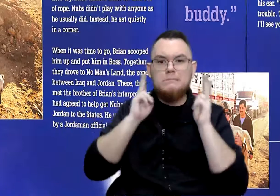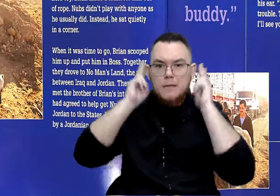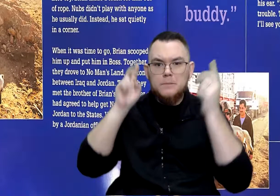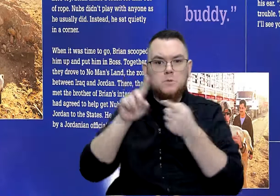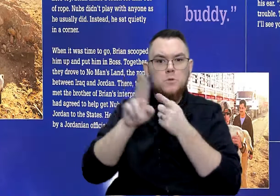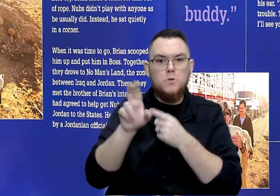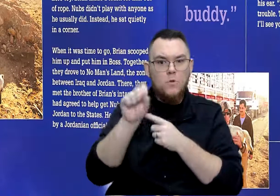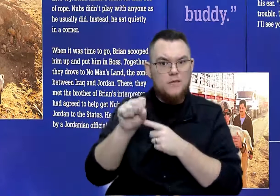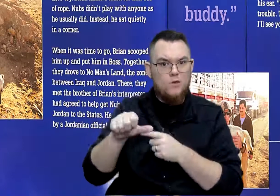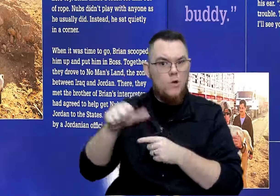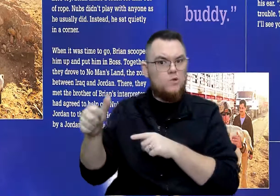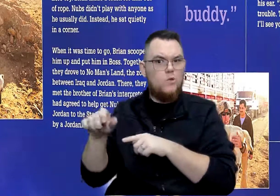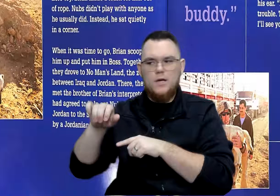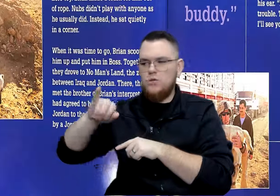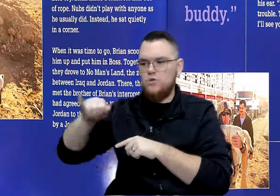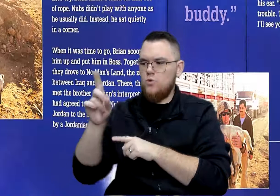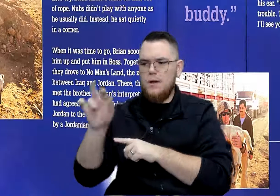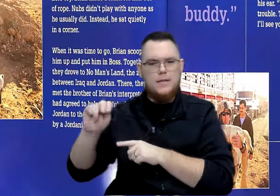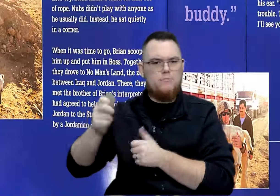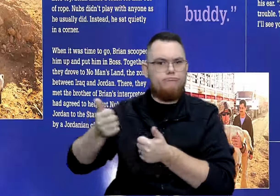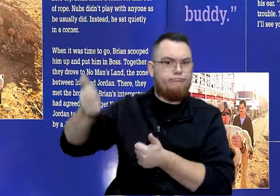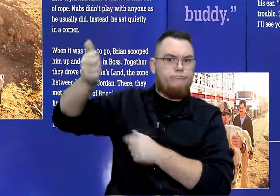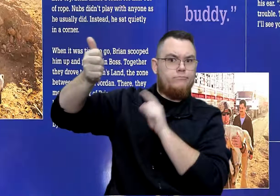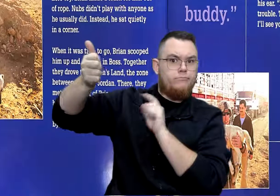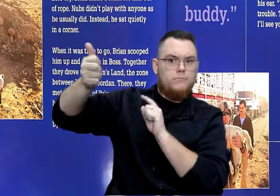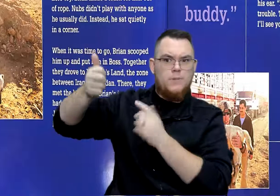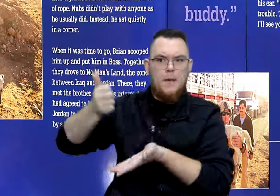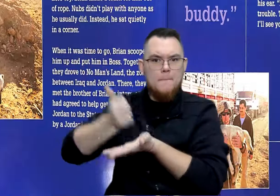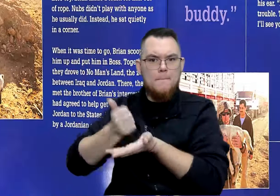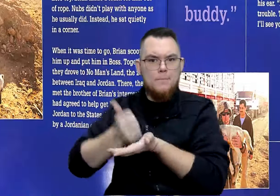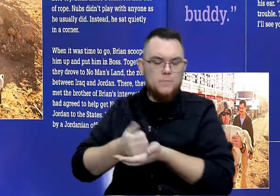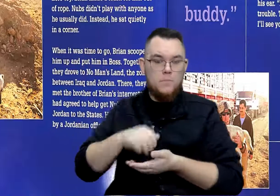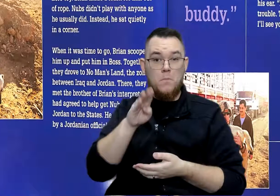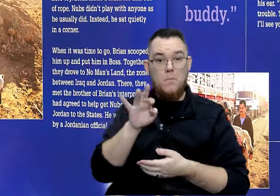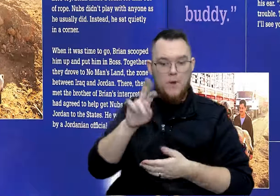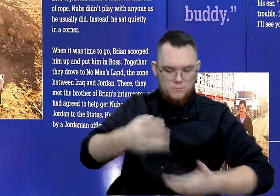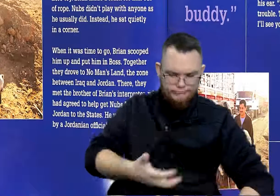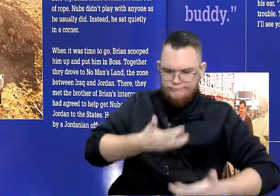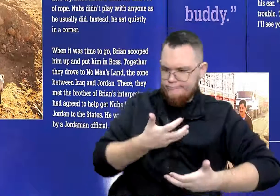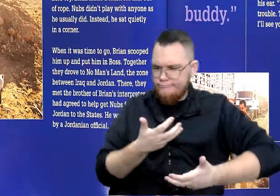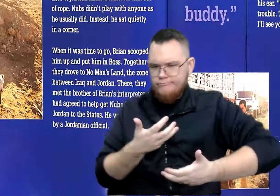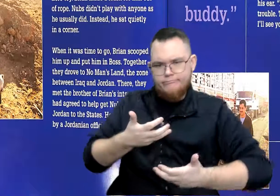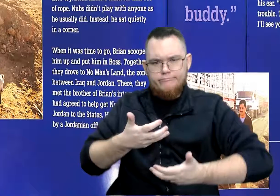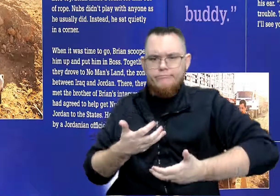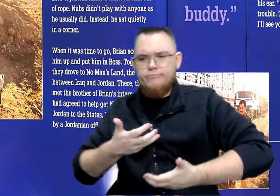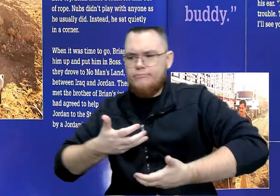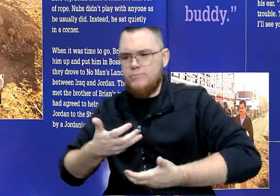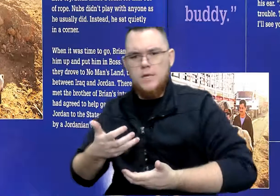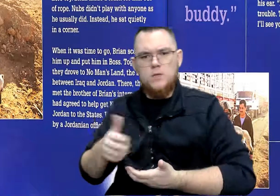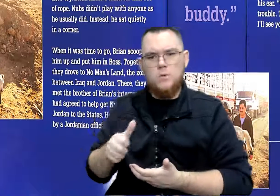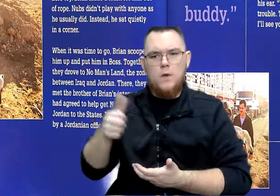Nubs rested in Brian's arms as he was carried to a Land Rover. He felt Brian's breath tickle his